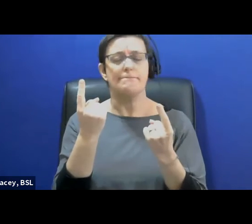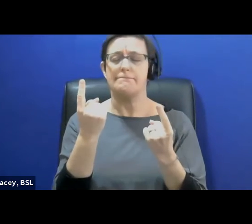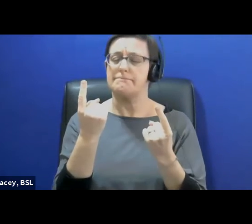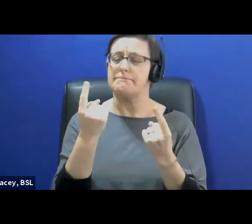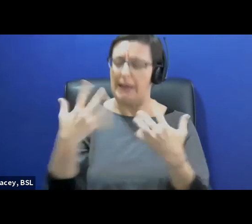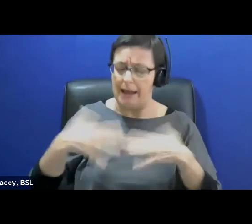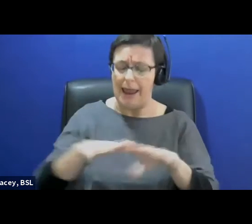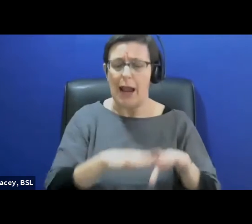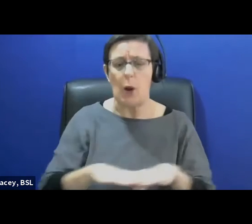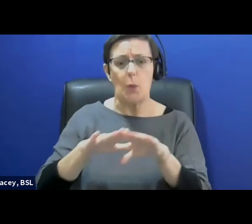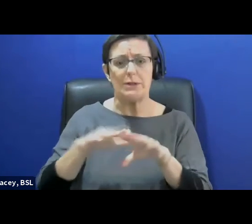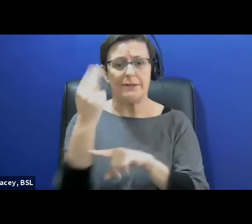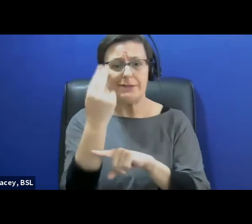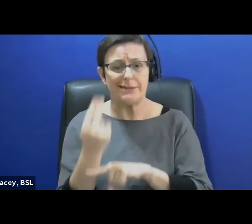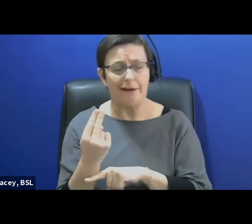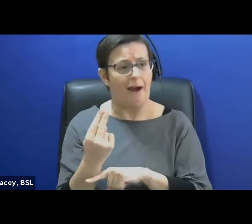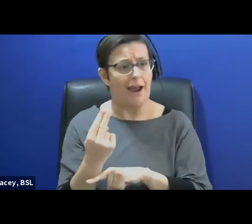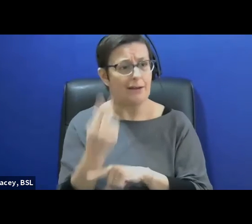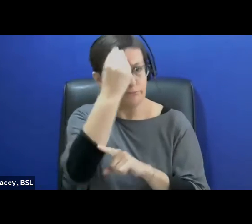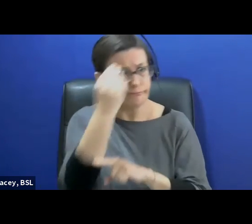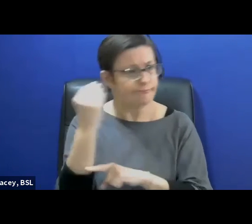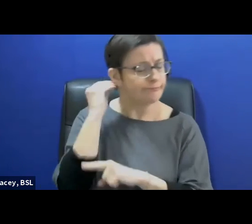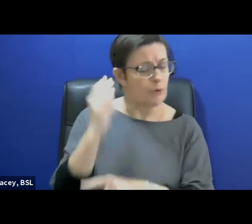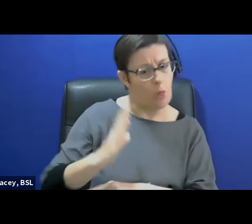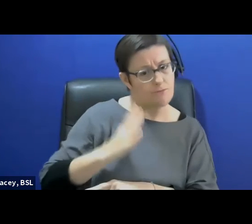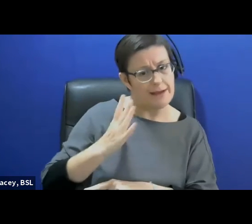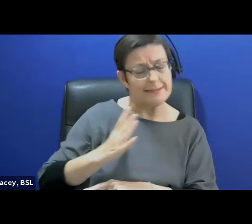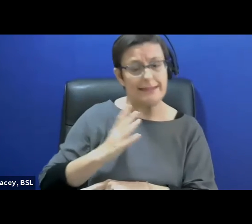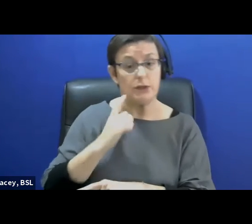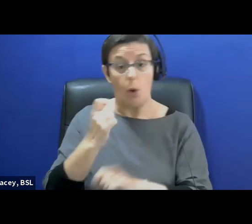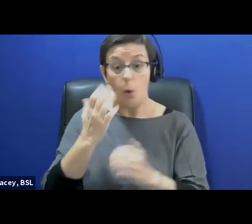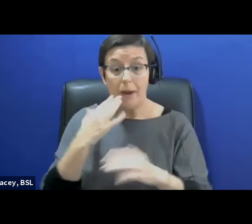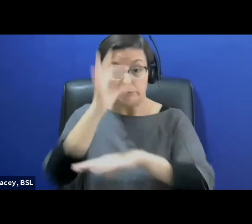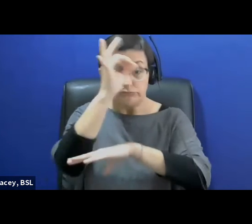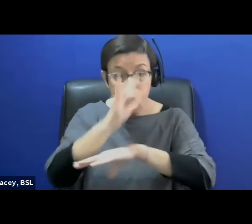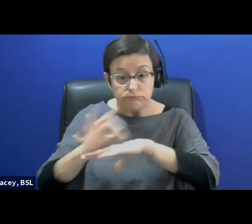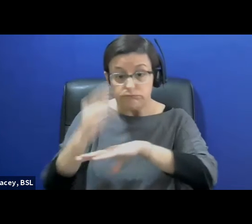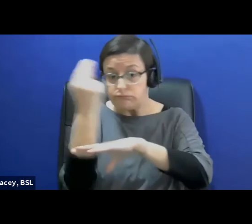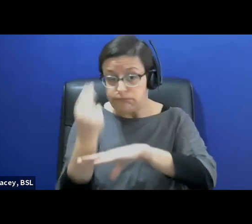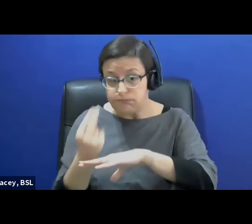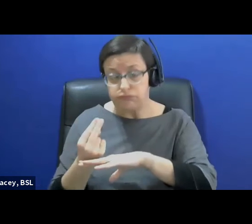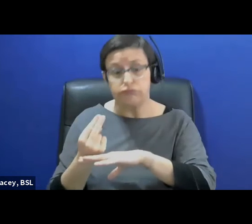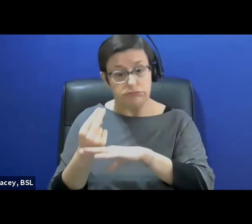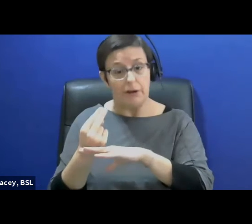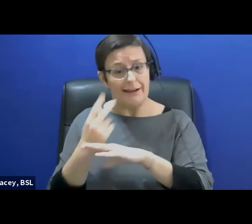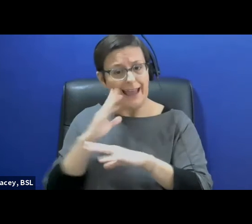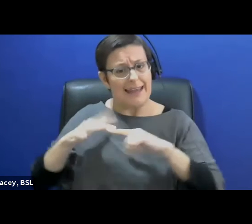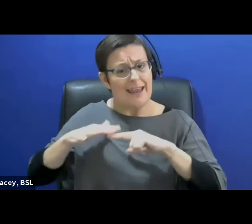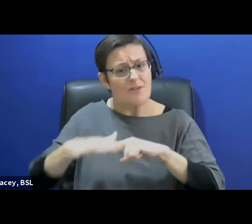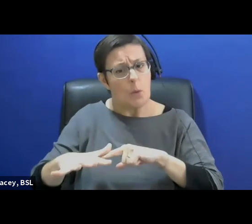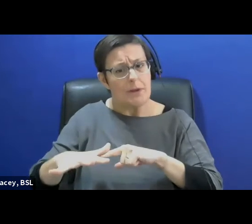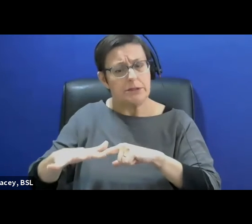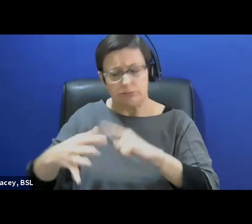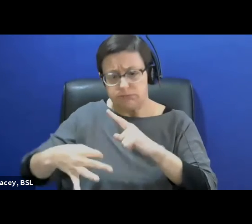and the mindset that influences their work when they kind of grow into their respective industries. But